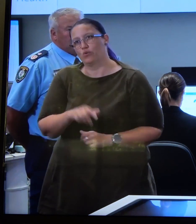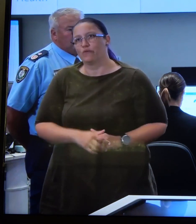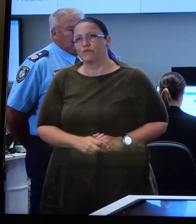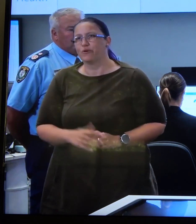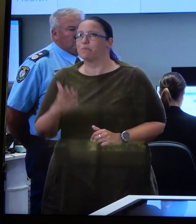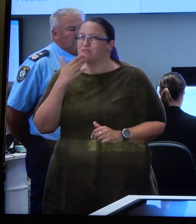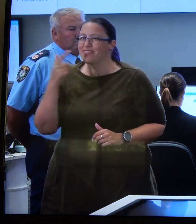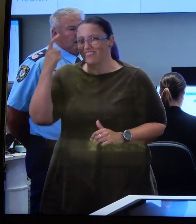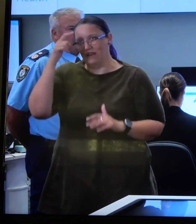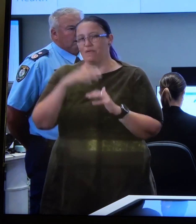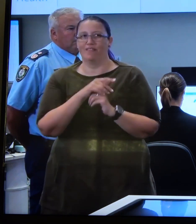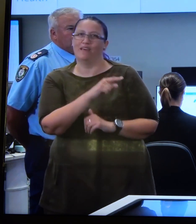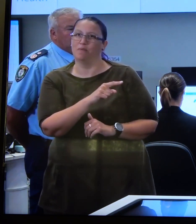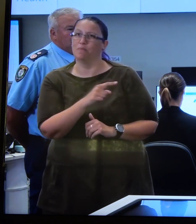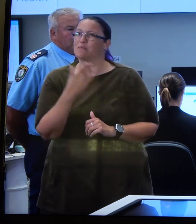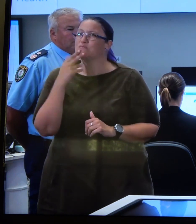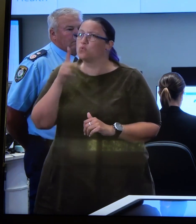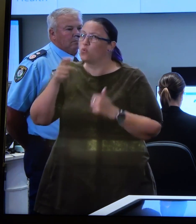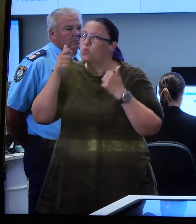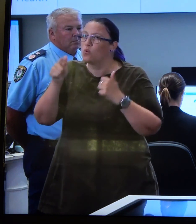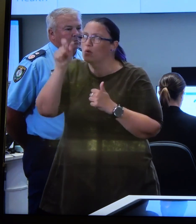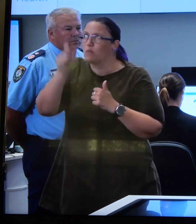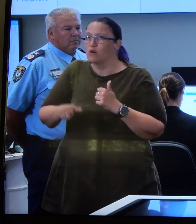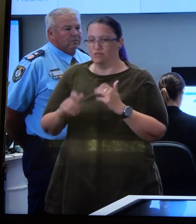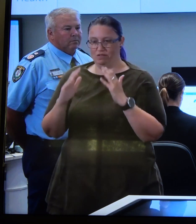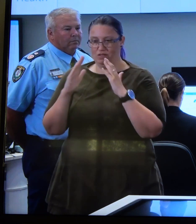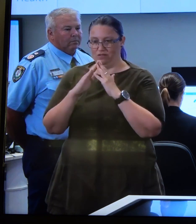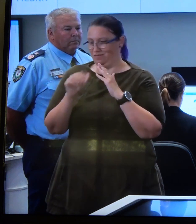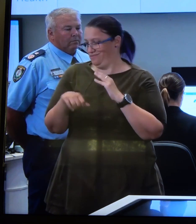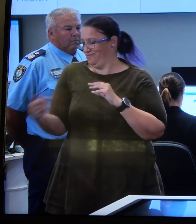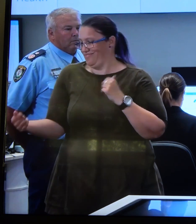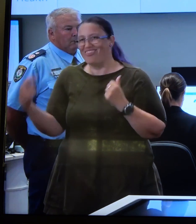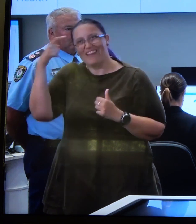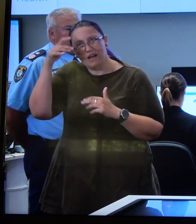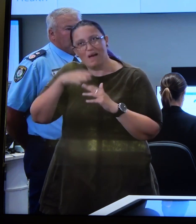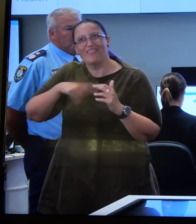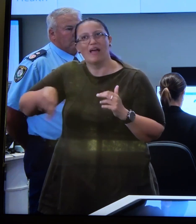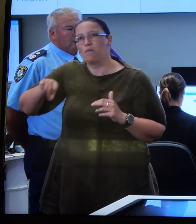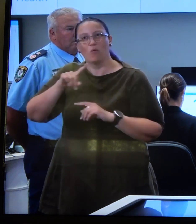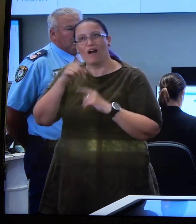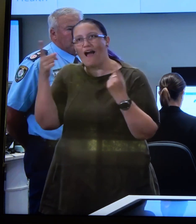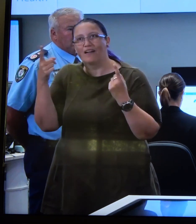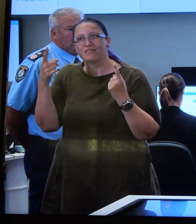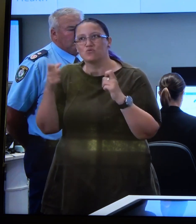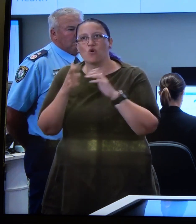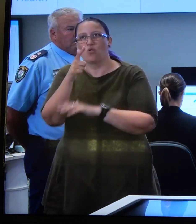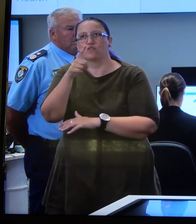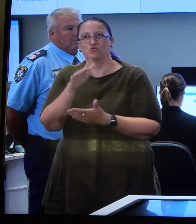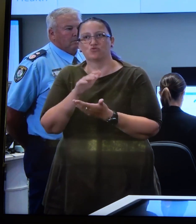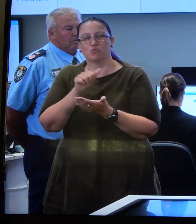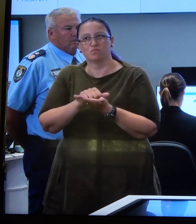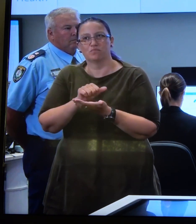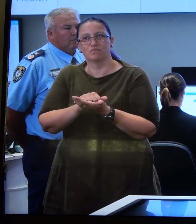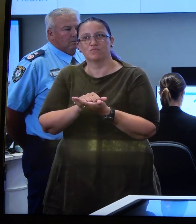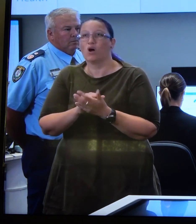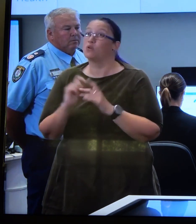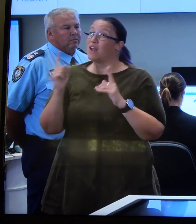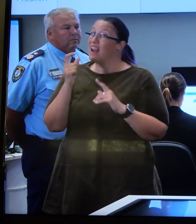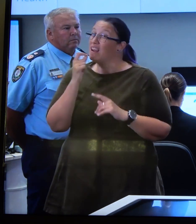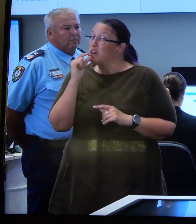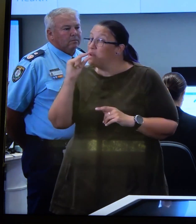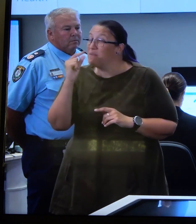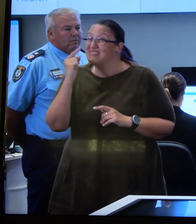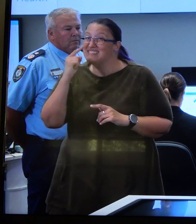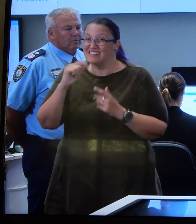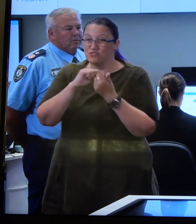good citizen. Do not panic buy, there's no need to do that. And today I have noticed a slight shift in the community. I have